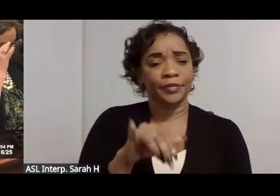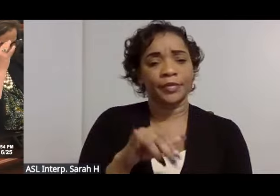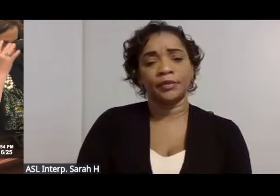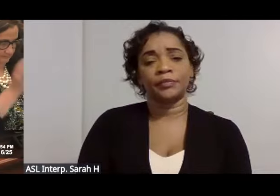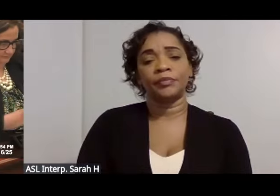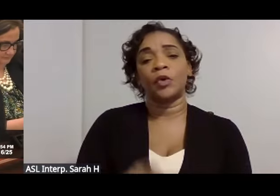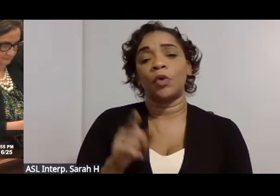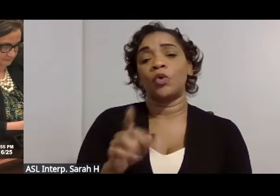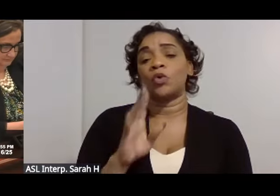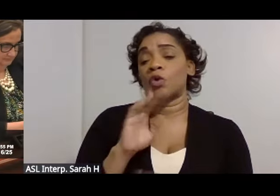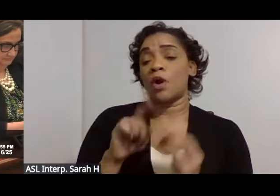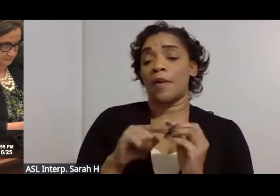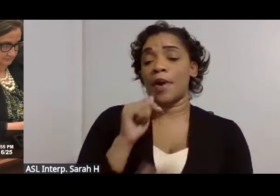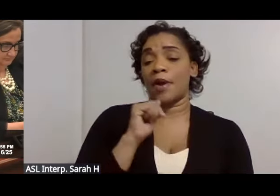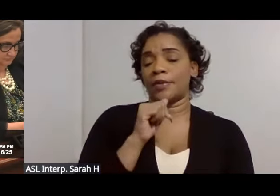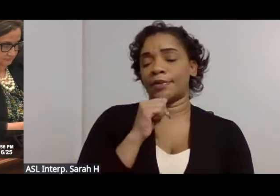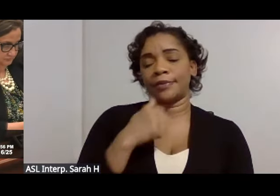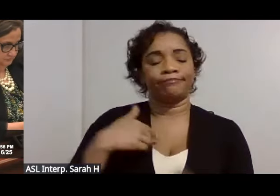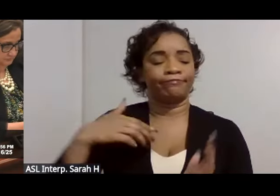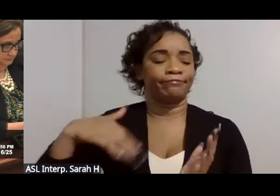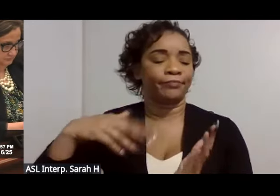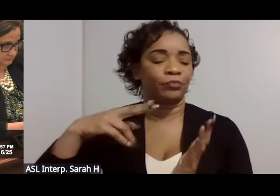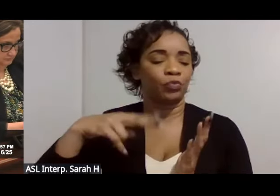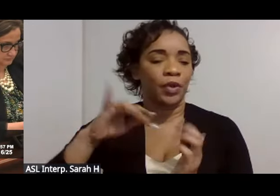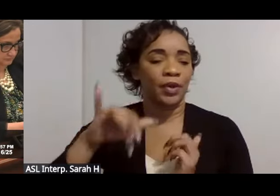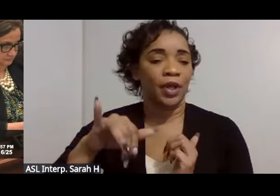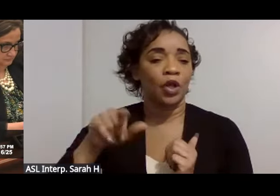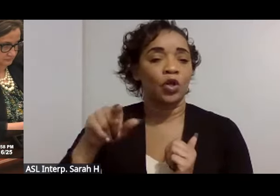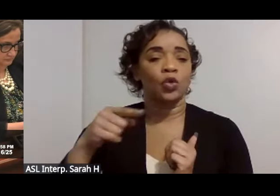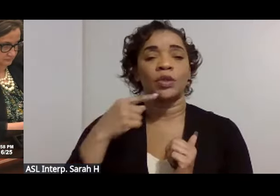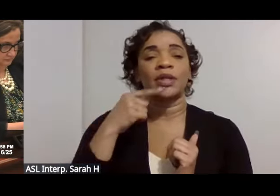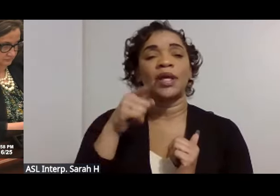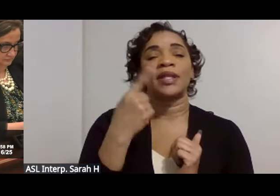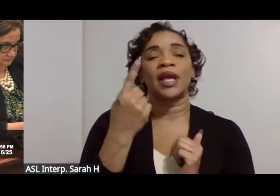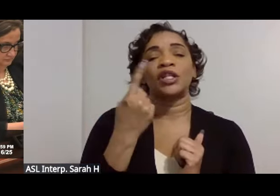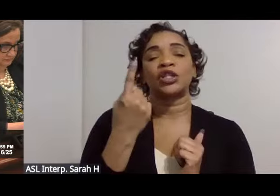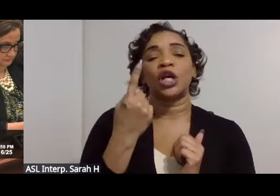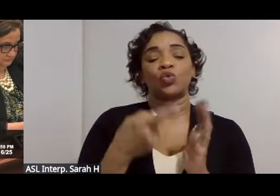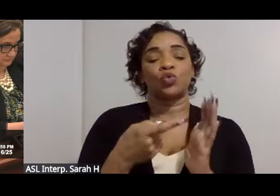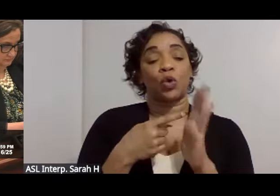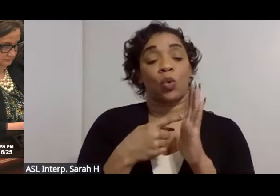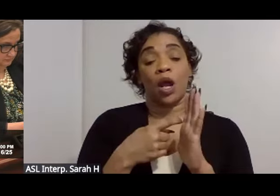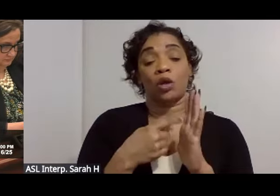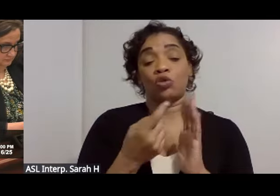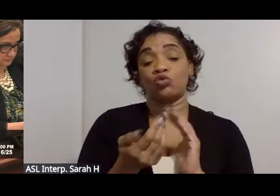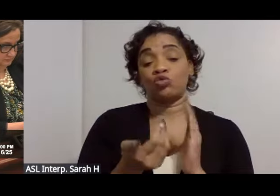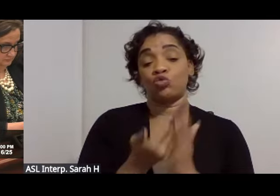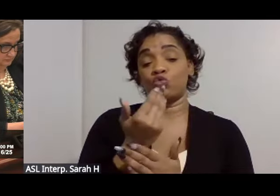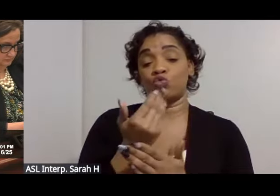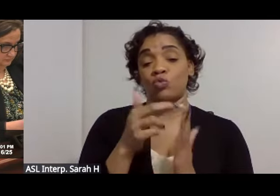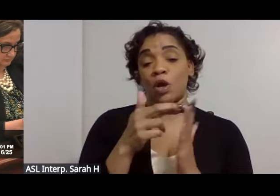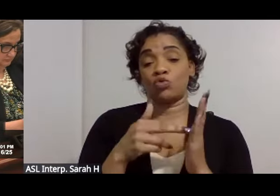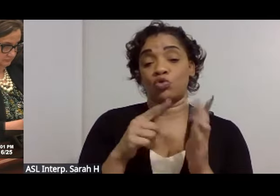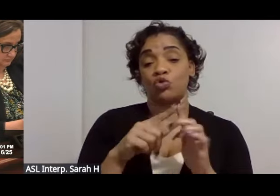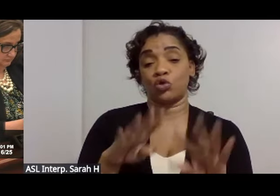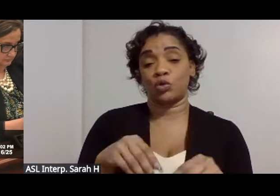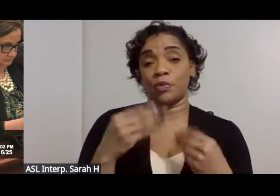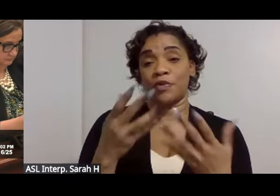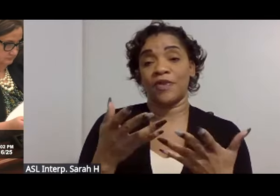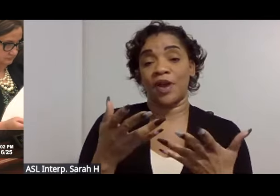case, but you say that in Arizona, they just required new registrants to provide proof of citizenship. So does